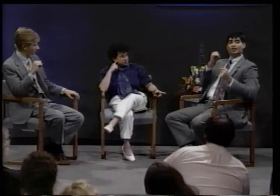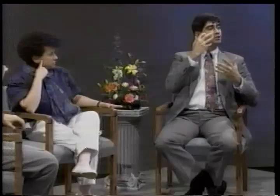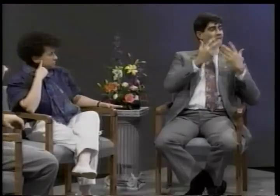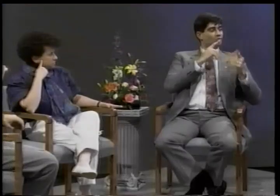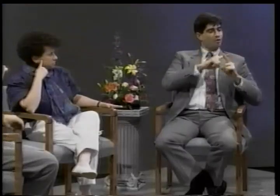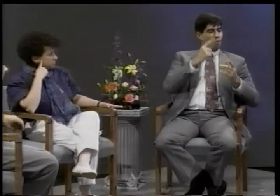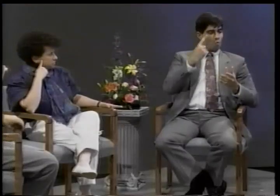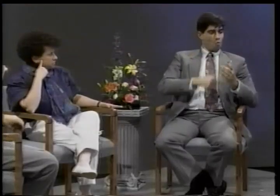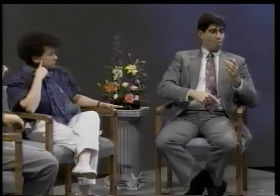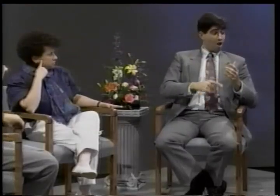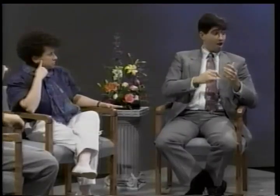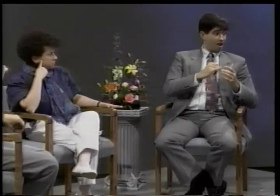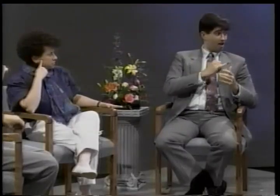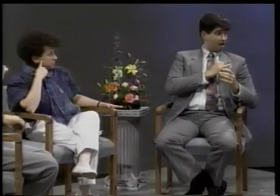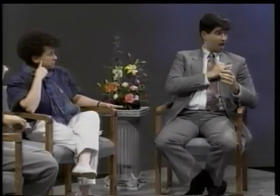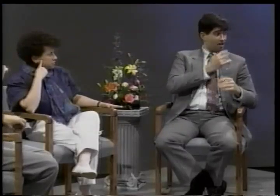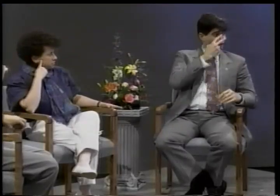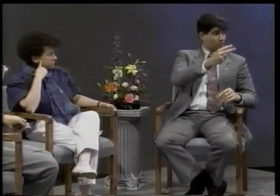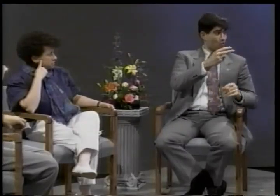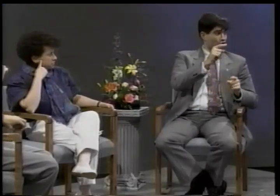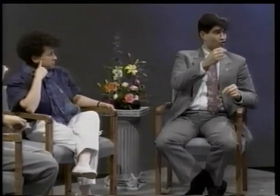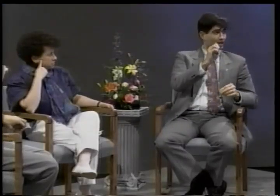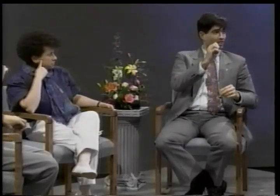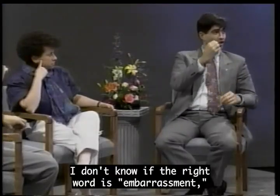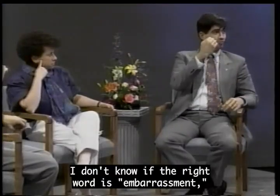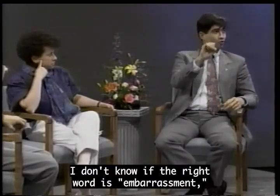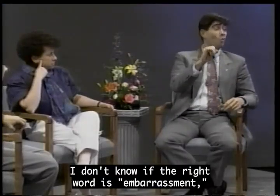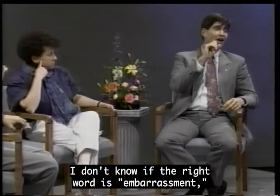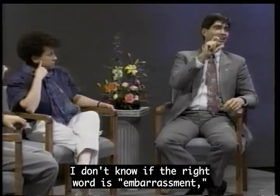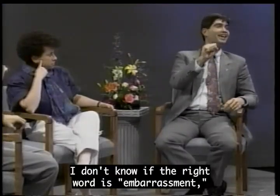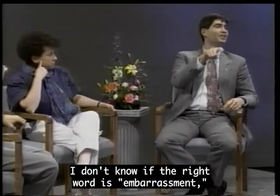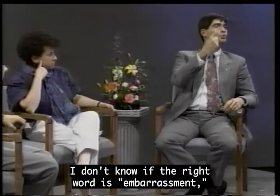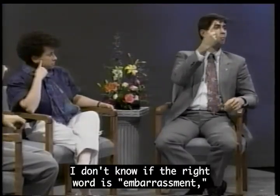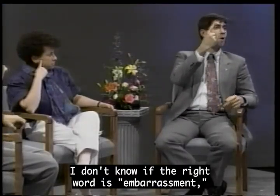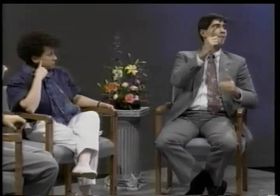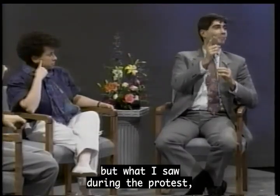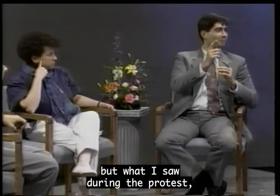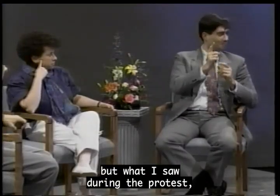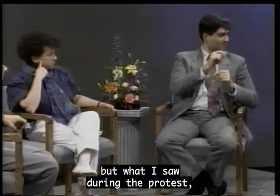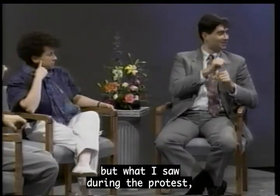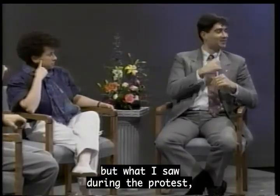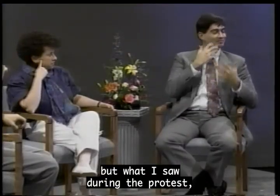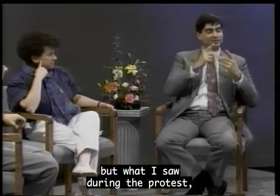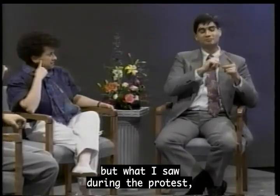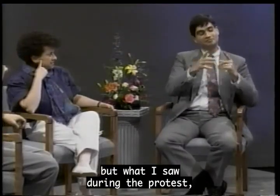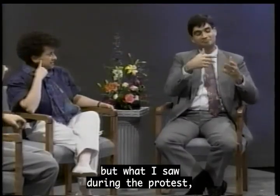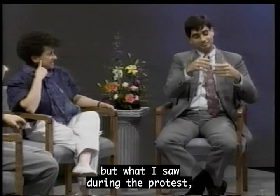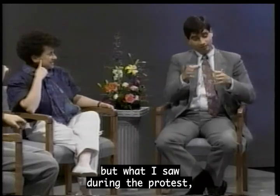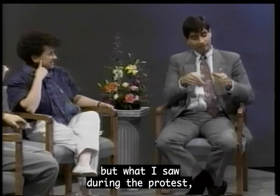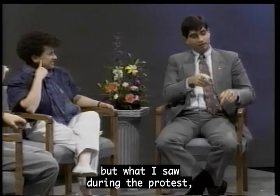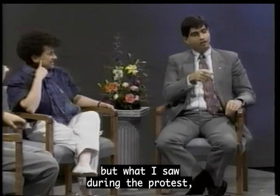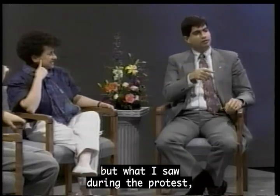I don't know if the right word is embarrassment, but what I saw during the protest, well, there was sort of one moment that was sort of embarrassing, but